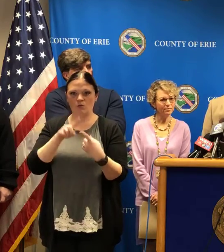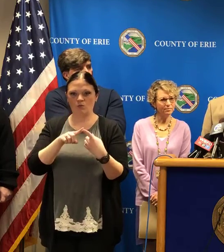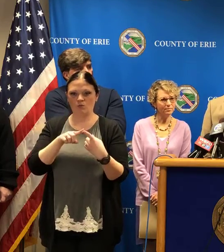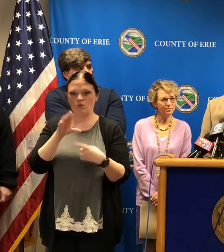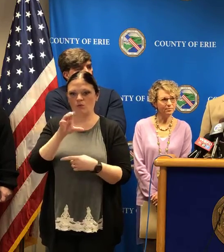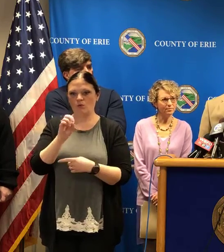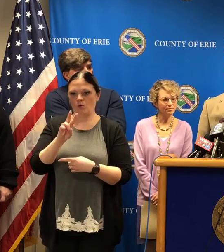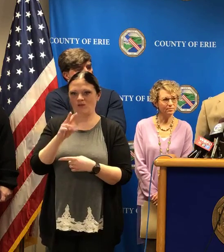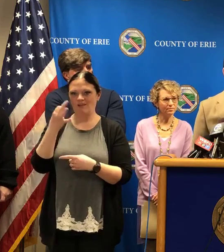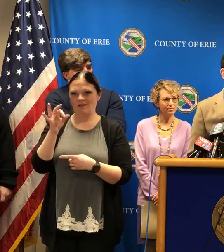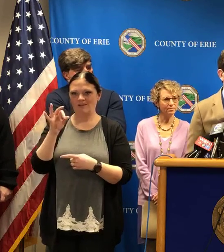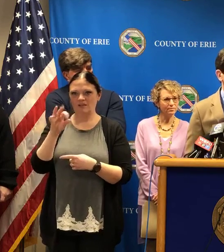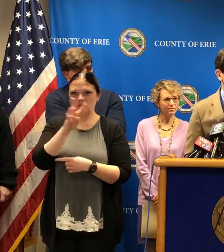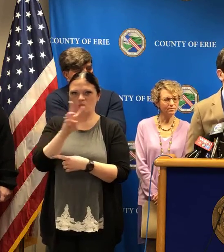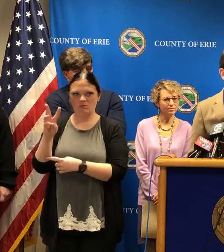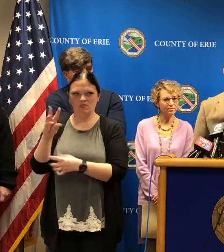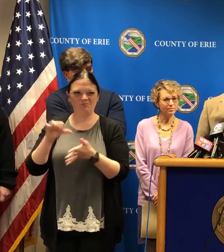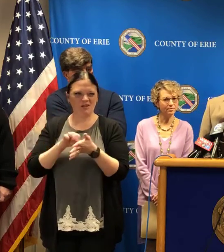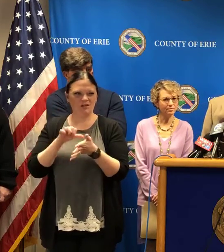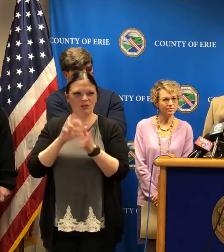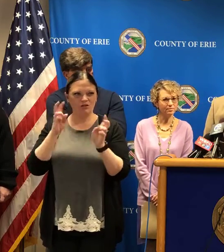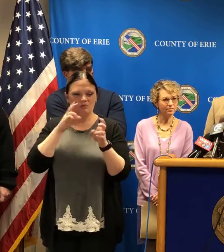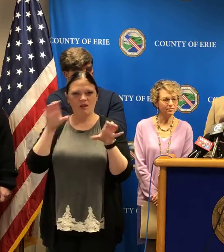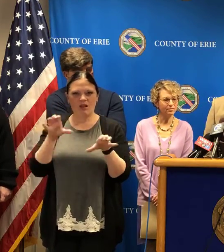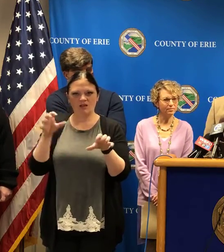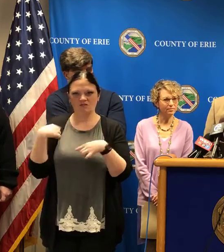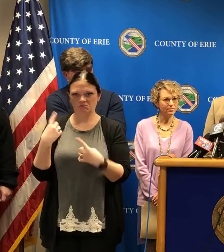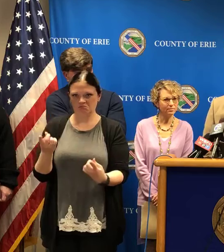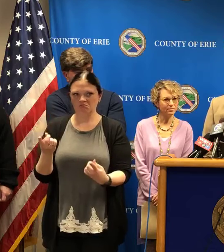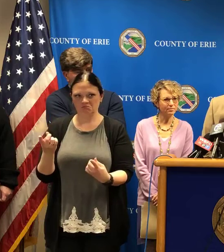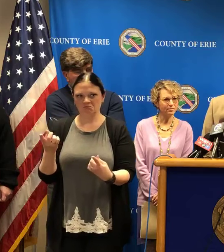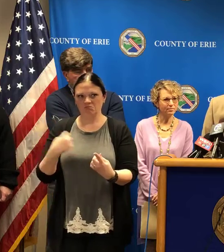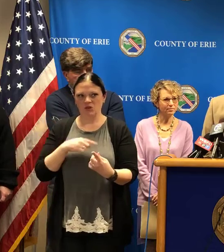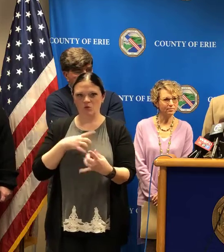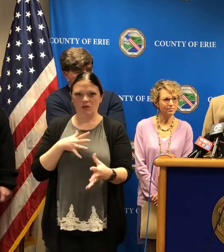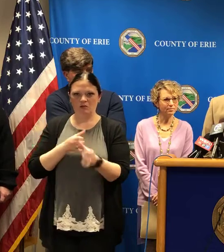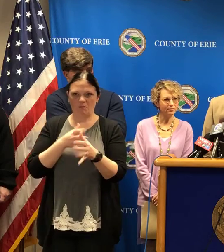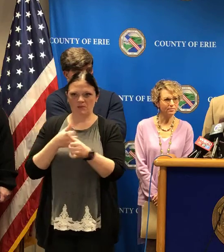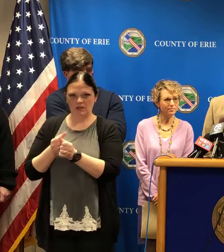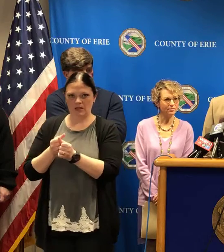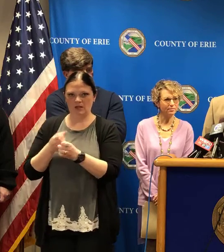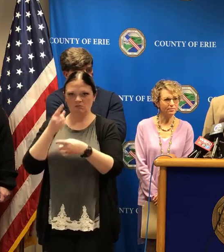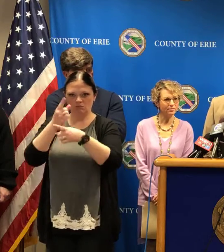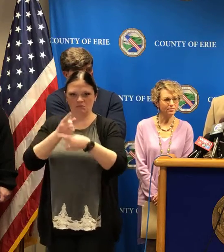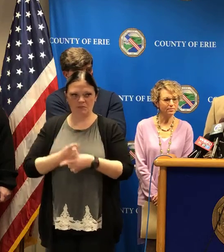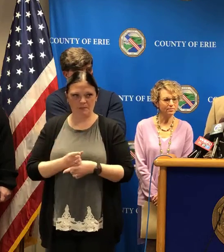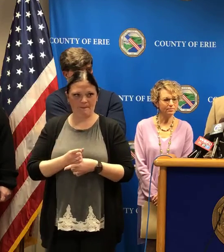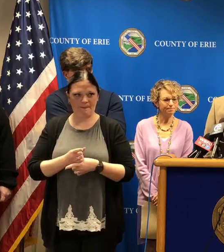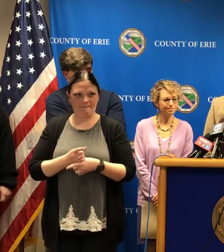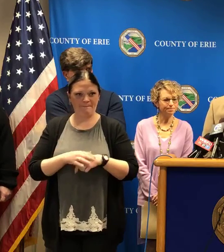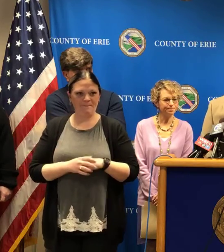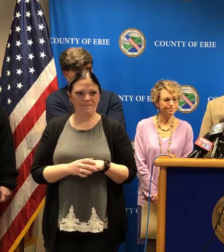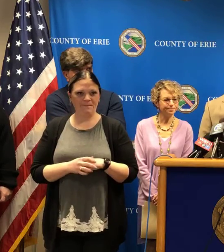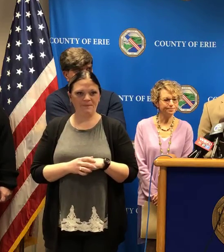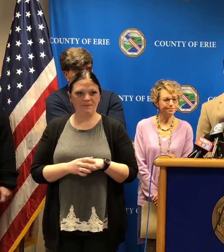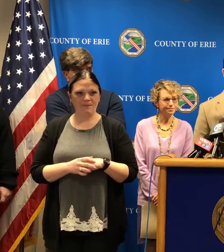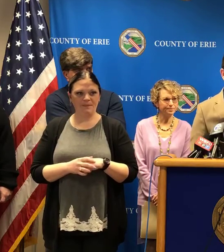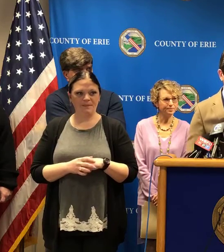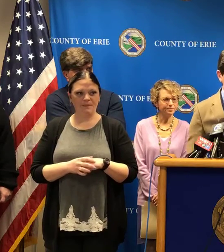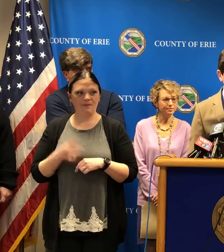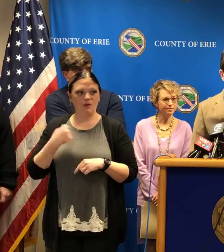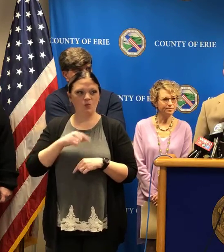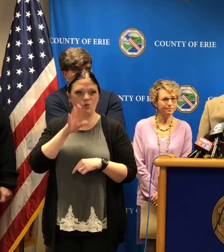COVID-19 page, which has been active for some time now, and we do update as appropriate. We are going to do a